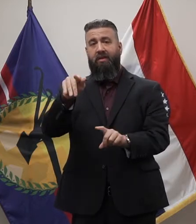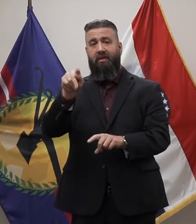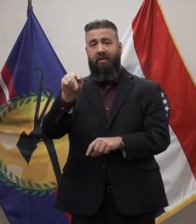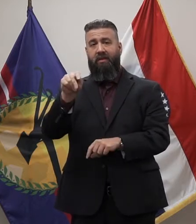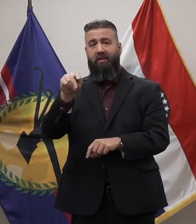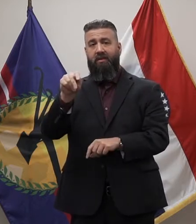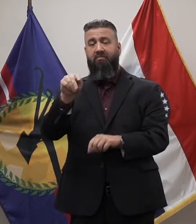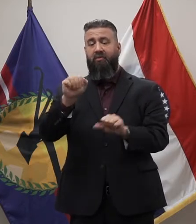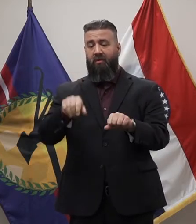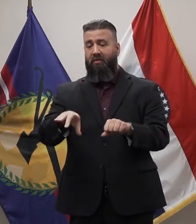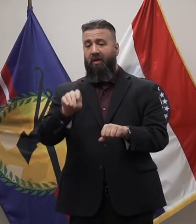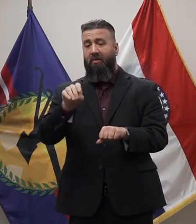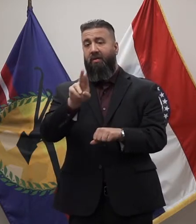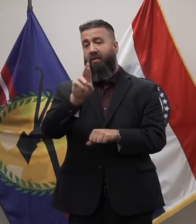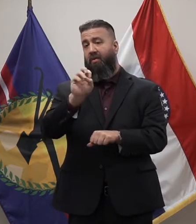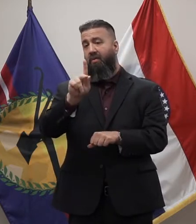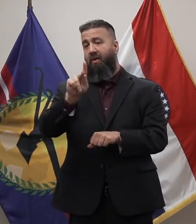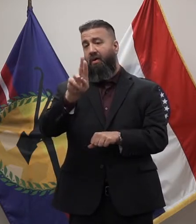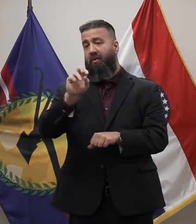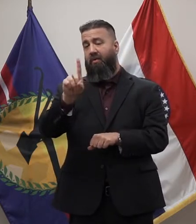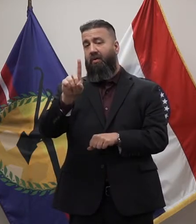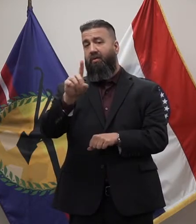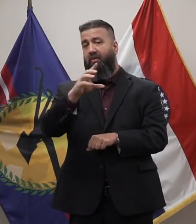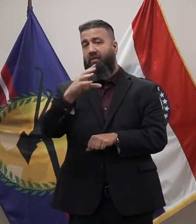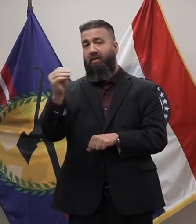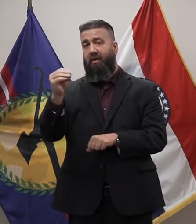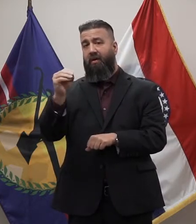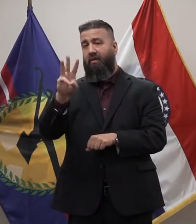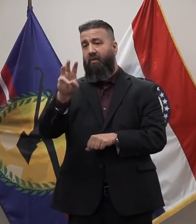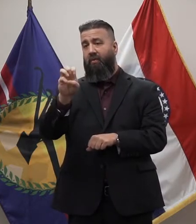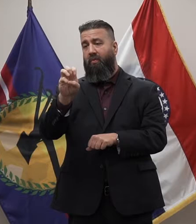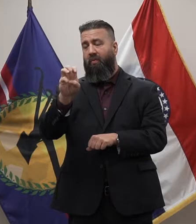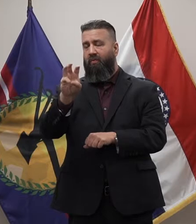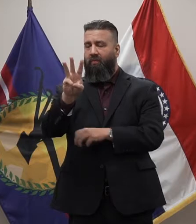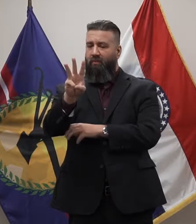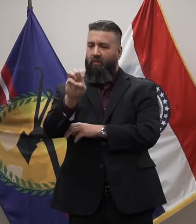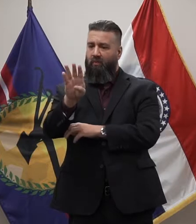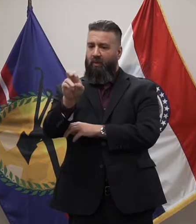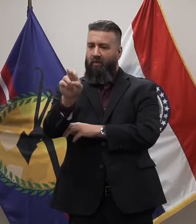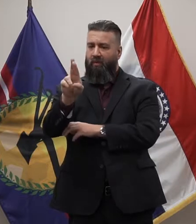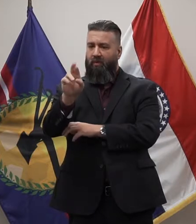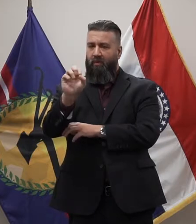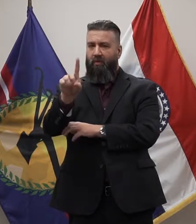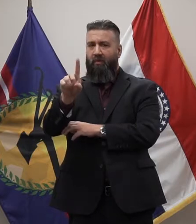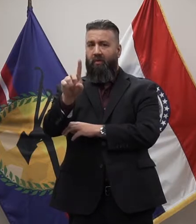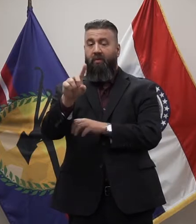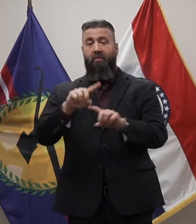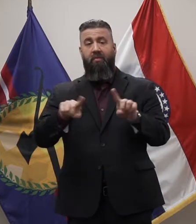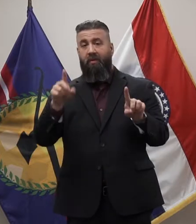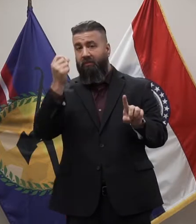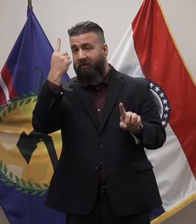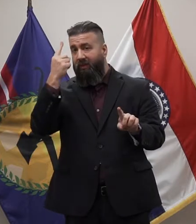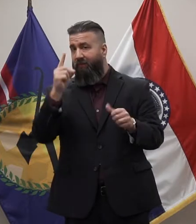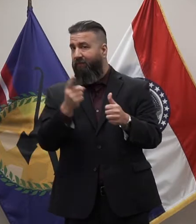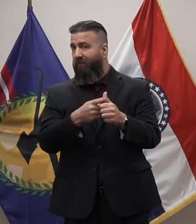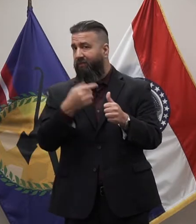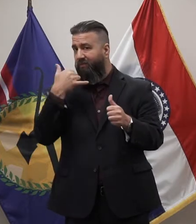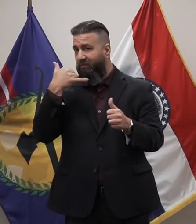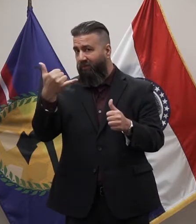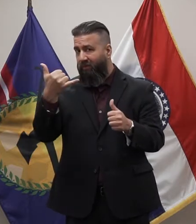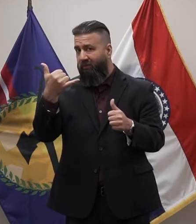Road and Weber Road branches. But again, you must call first to reserve a kit. The library number